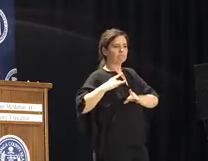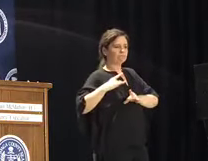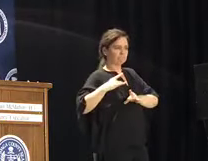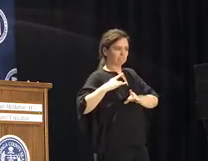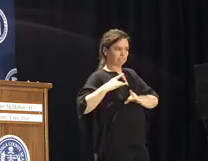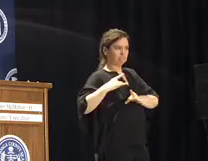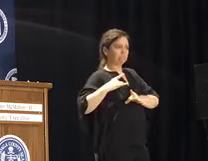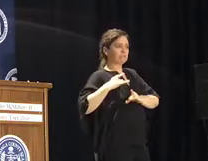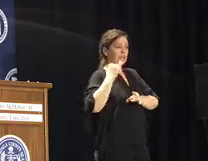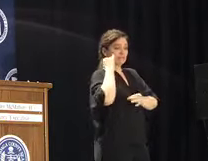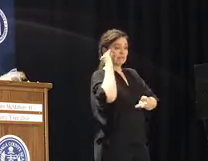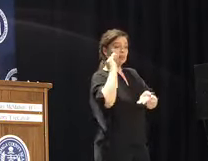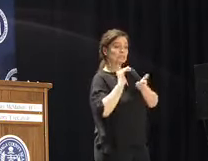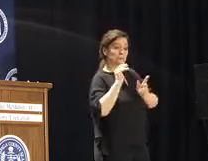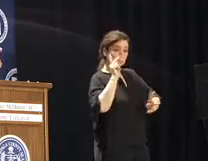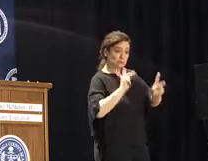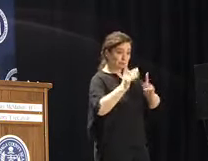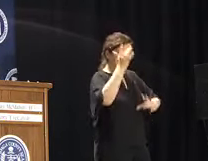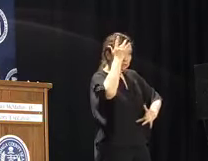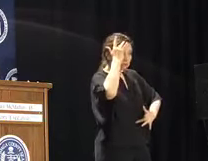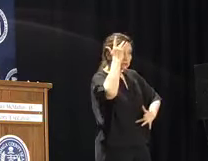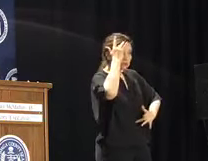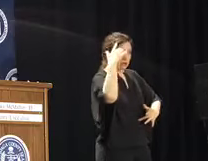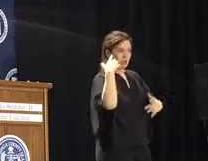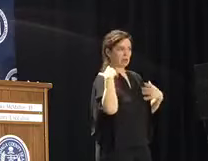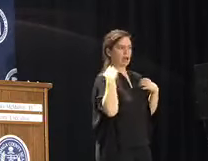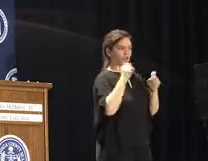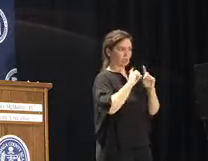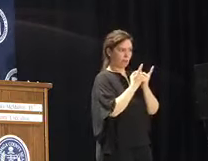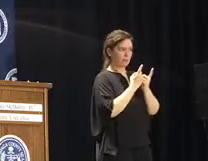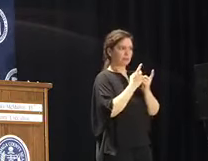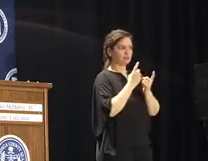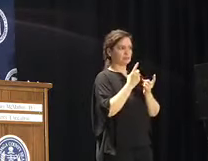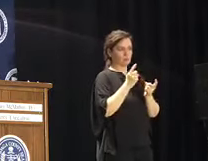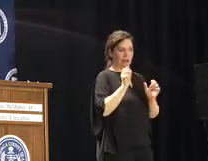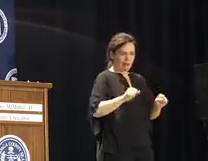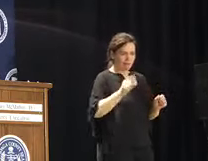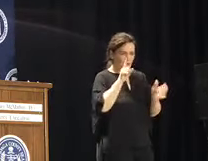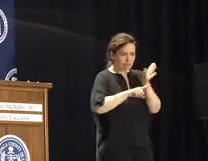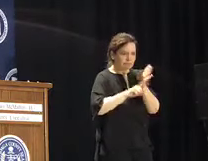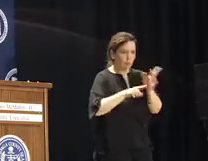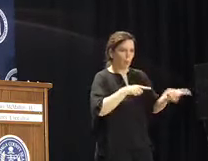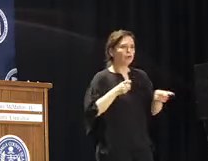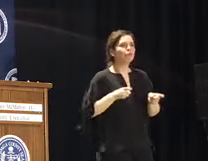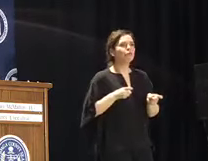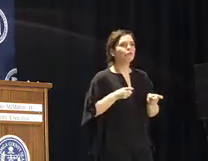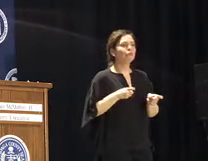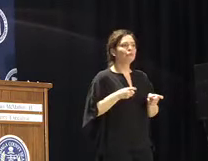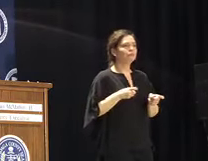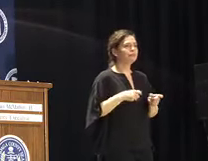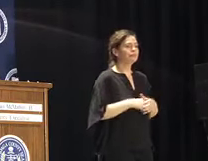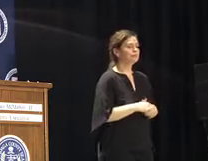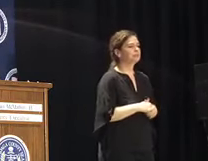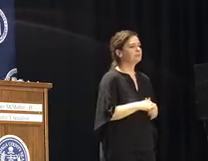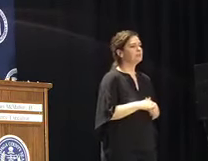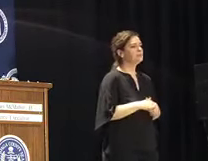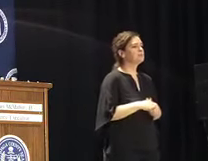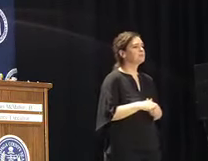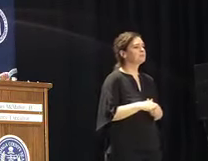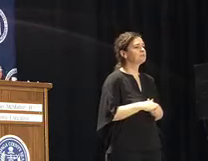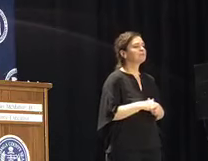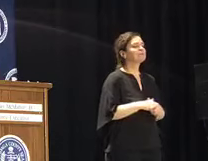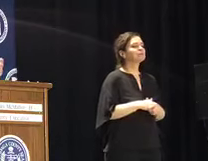quicker, kind of correlate more of the cases to figure out which ones are connected. And then certainly as more time